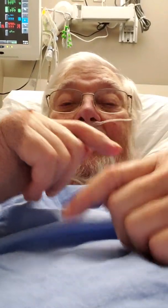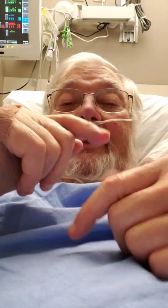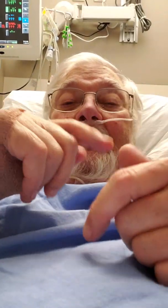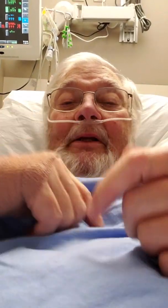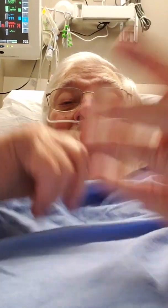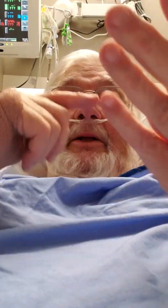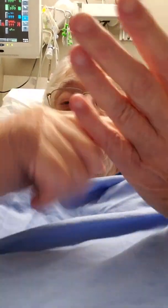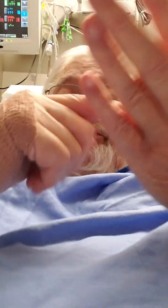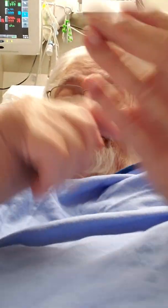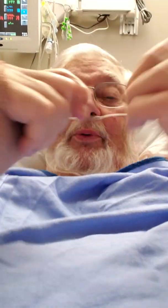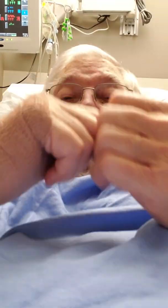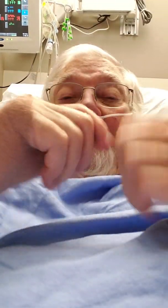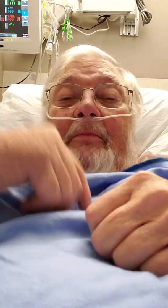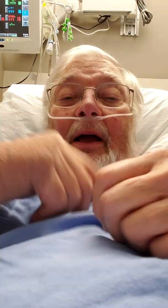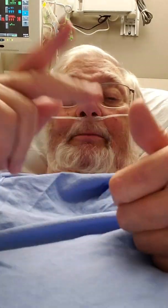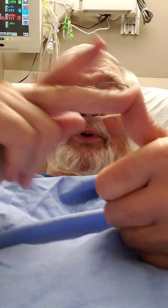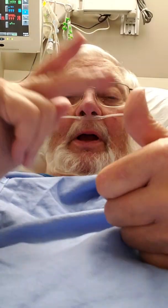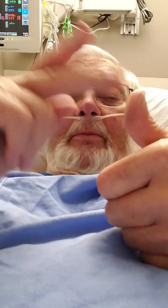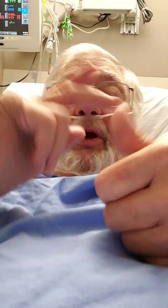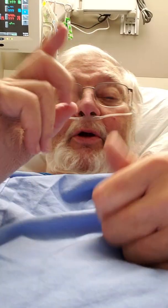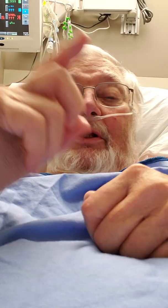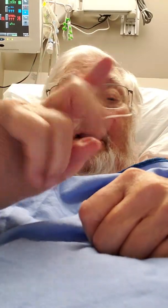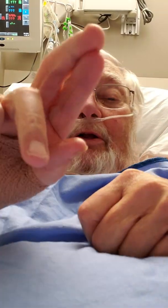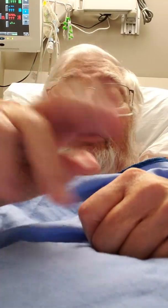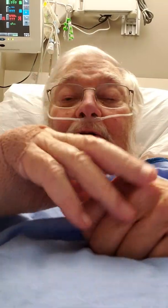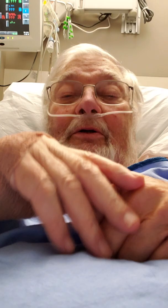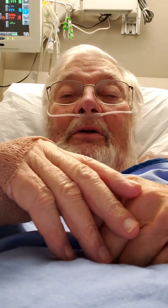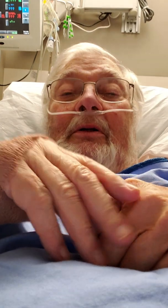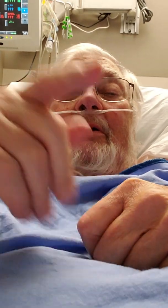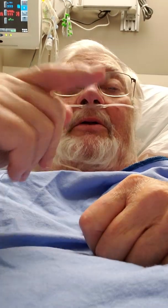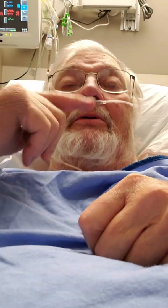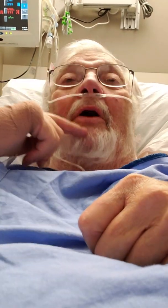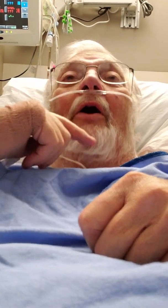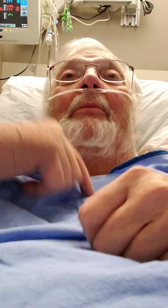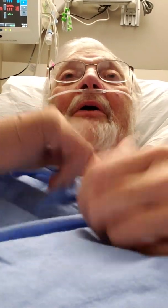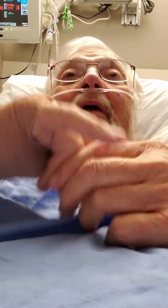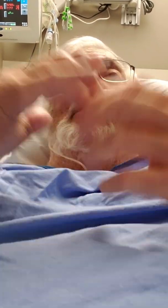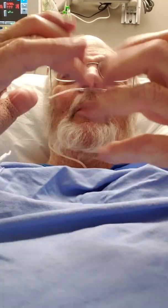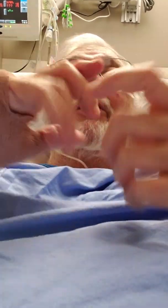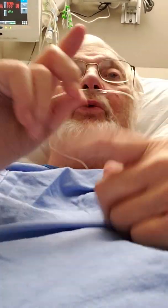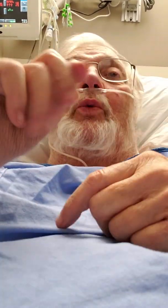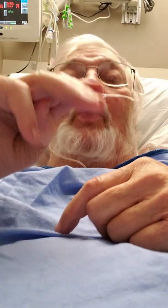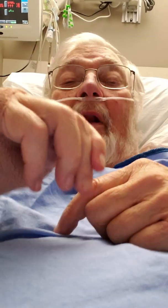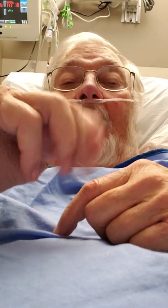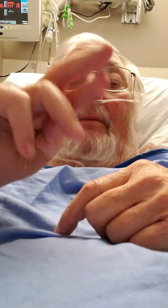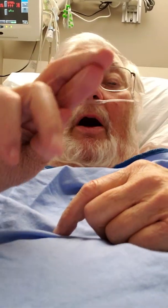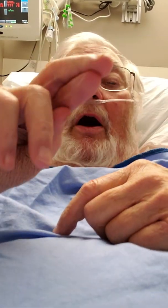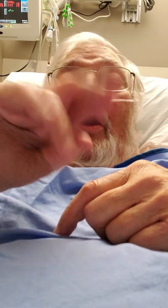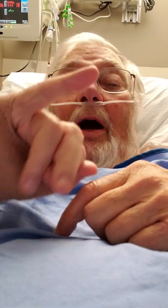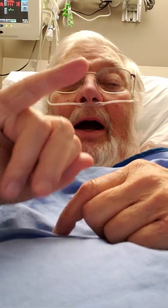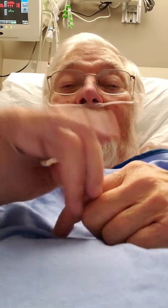pain, with my primary doctor, told me that I want to do an MRI.